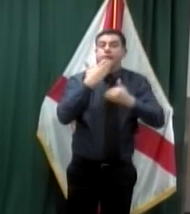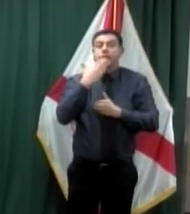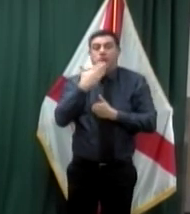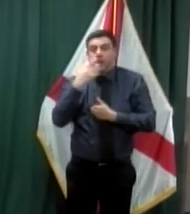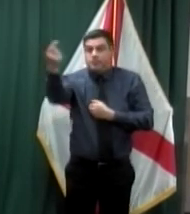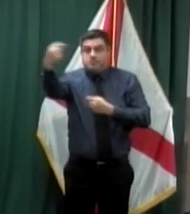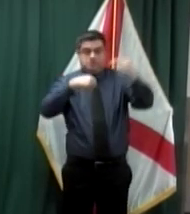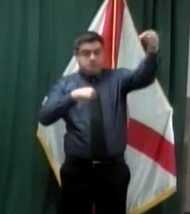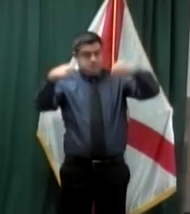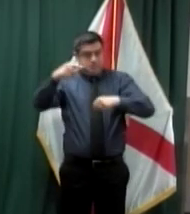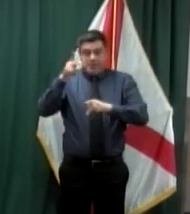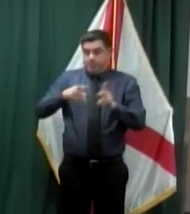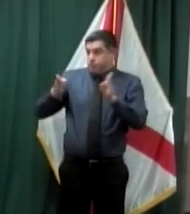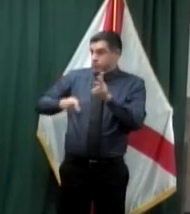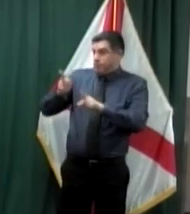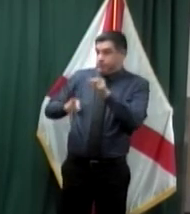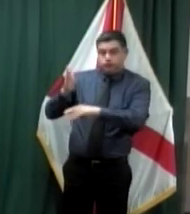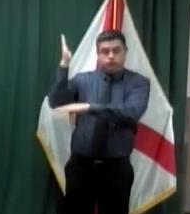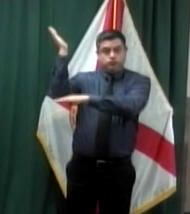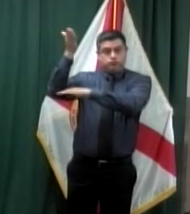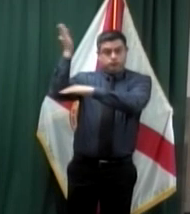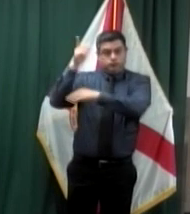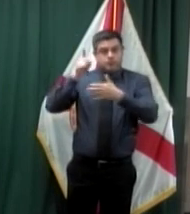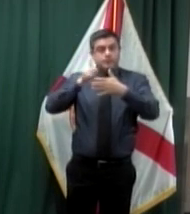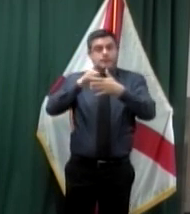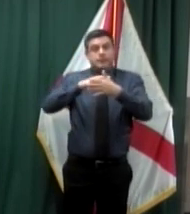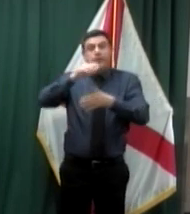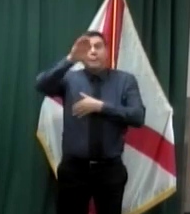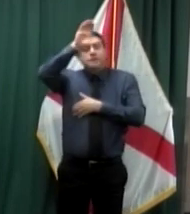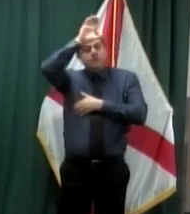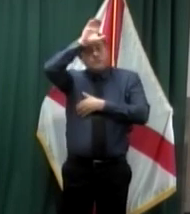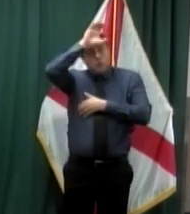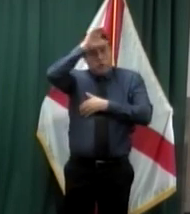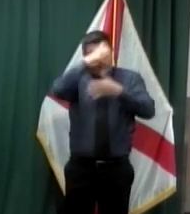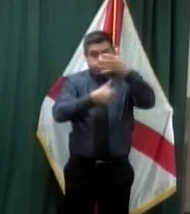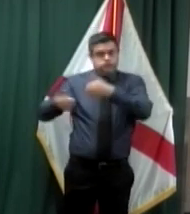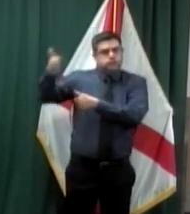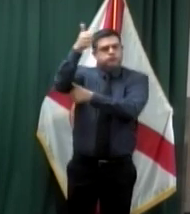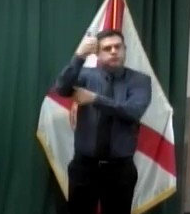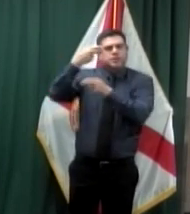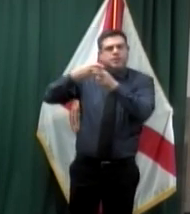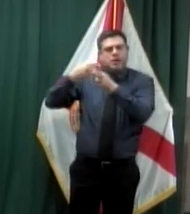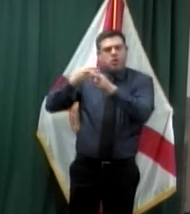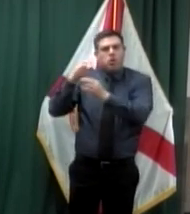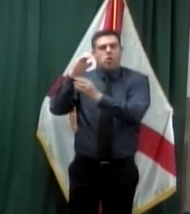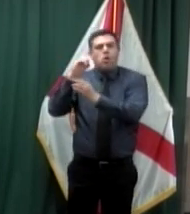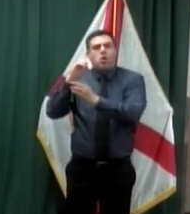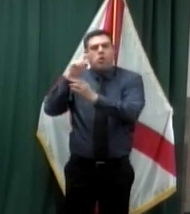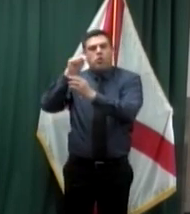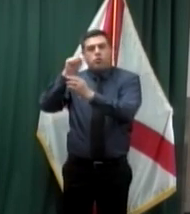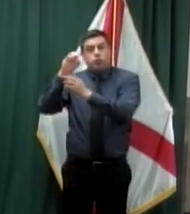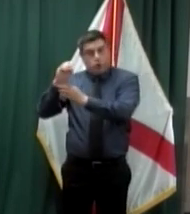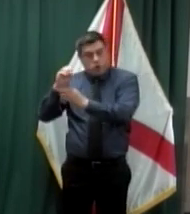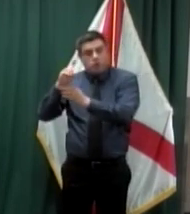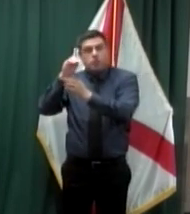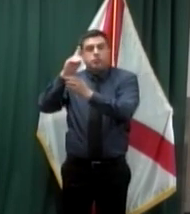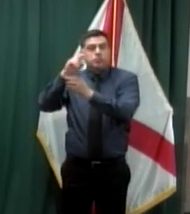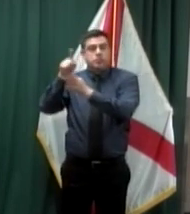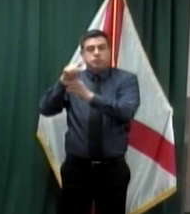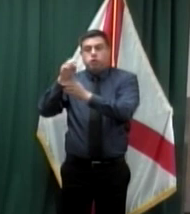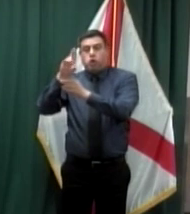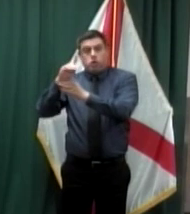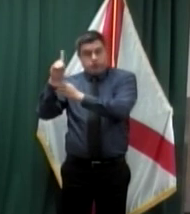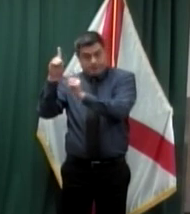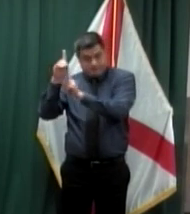also going to have our Emergency Management Director that is a frequent flyer everybody's come to know during this unfortunate time, Mr. Alan